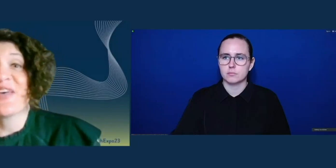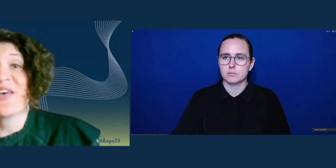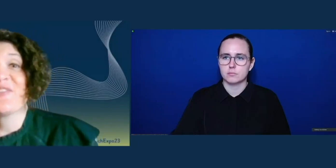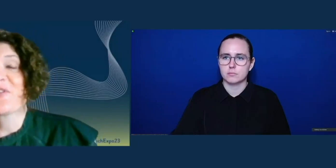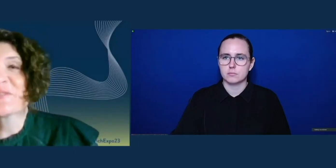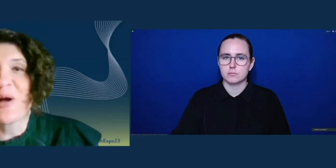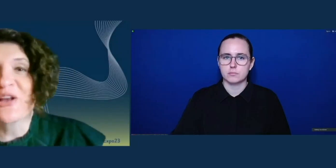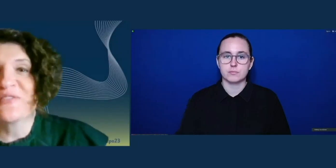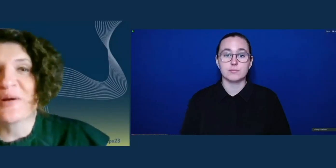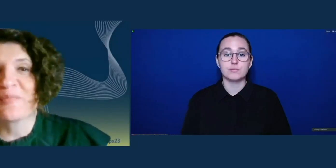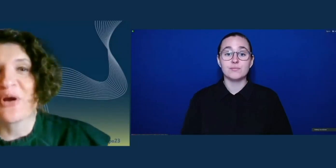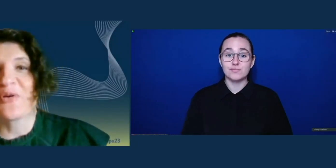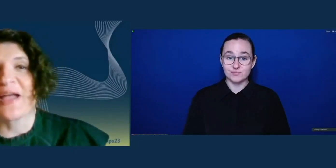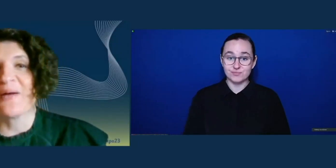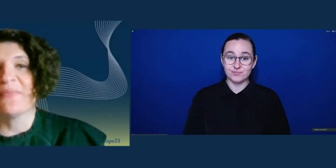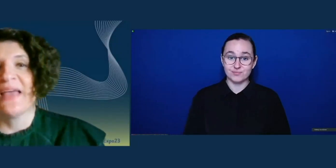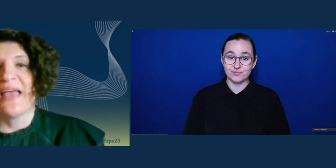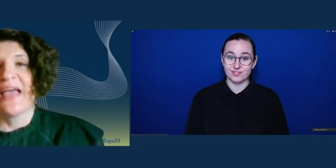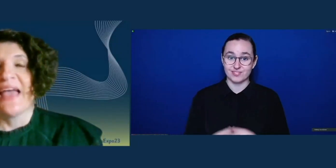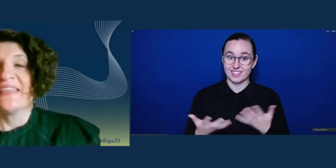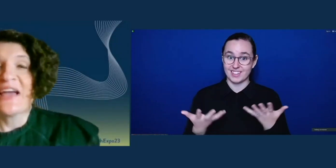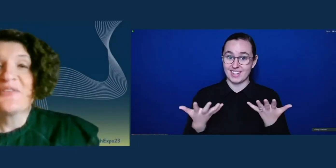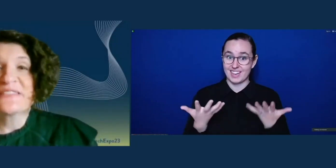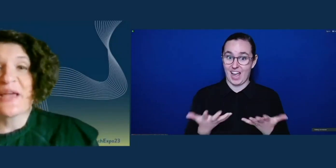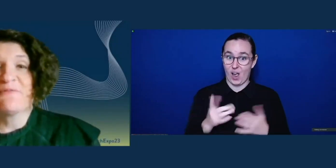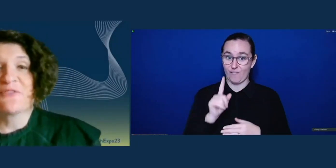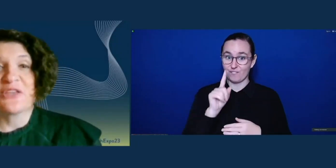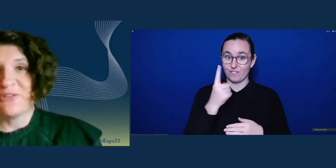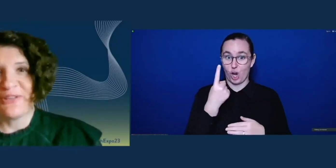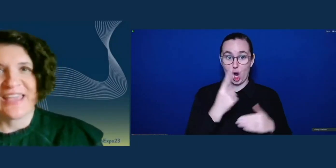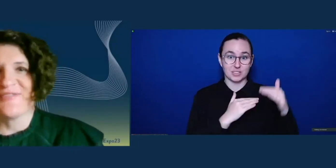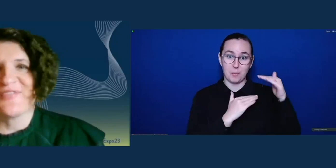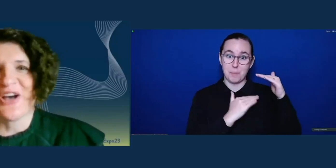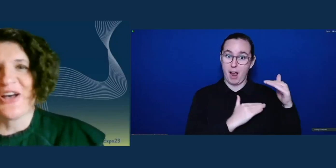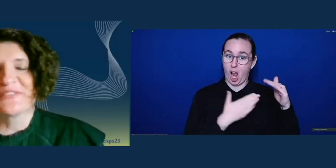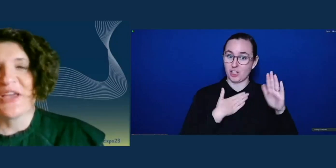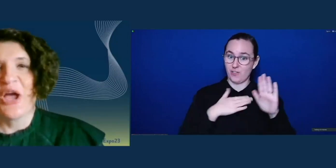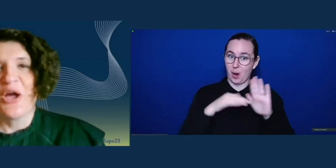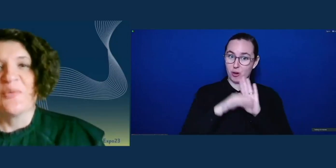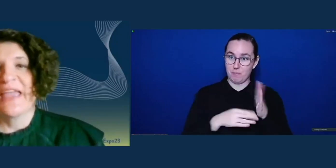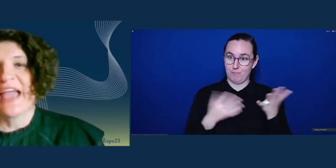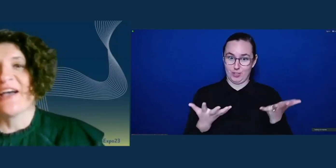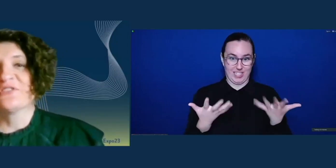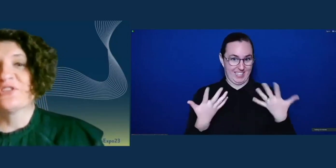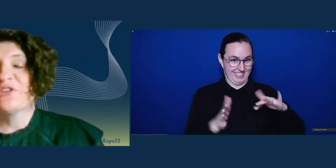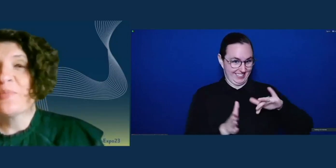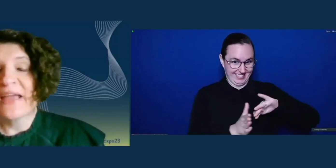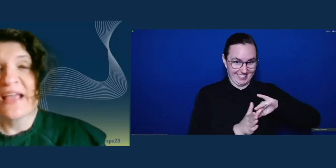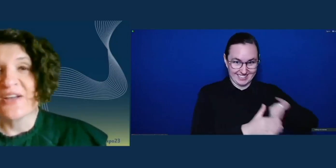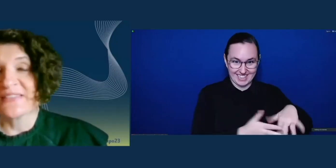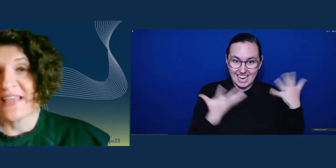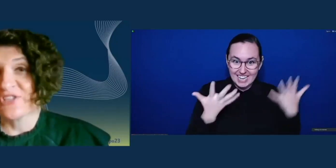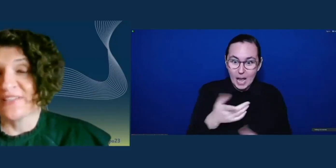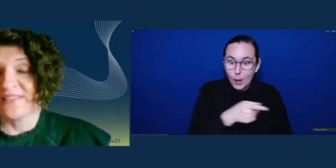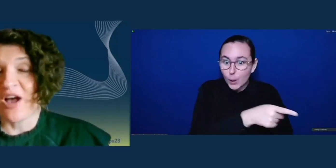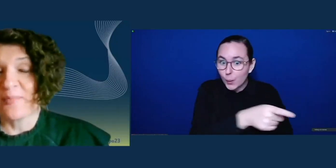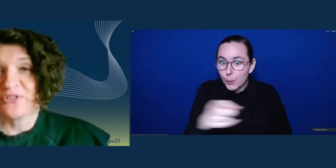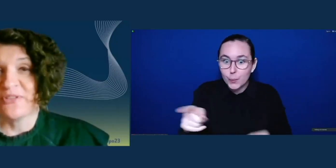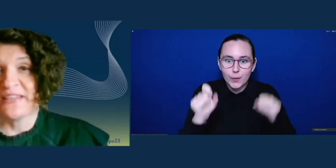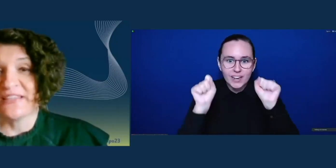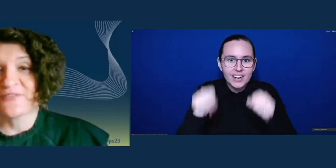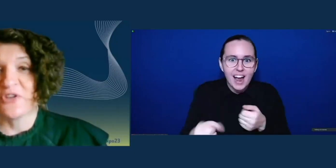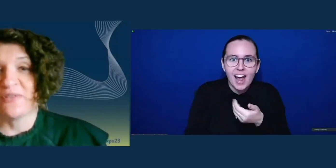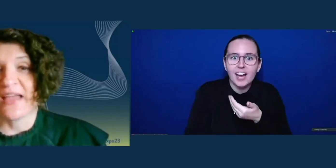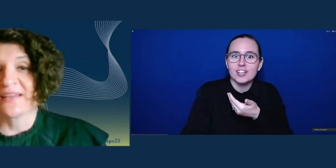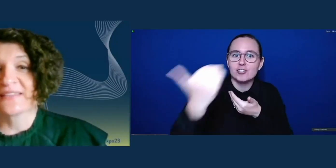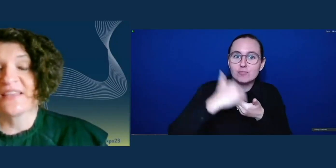Of the first part of our program, and now it's time for you to get involved. We have 2 breakout session